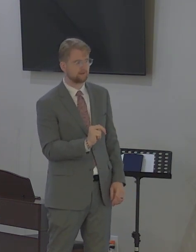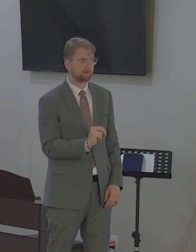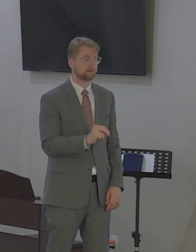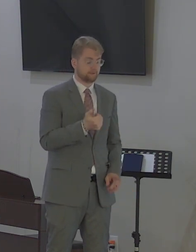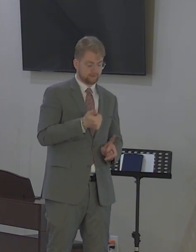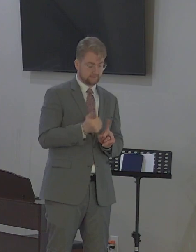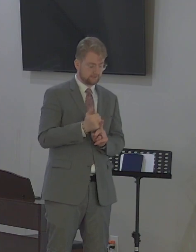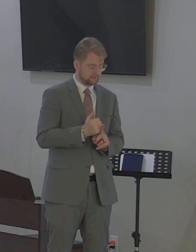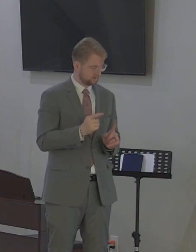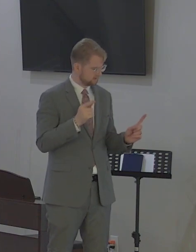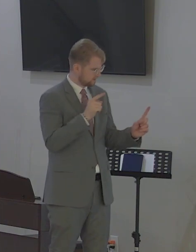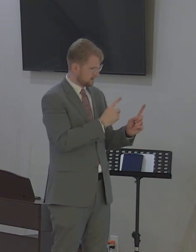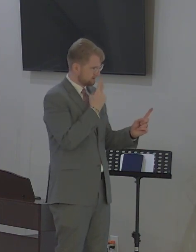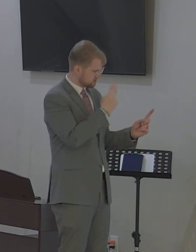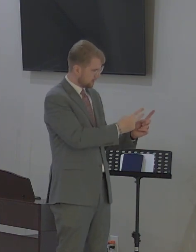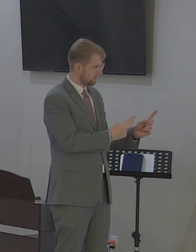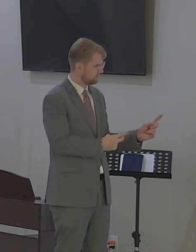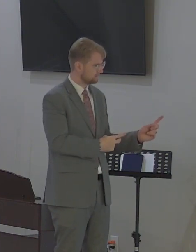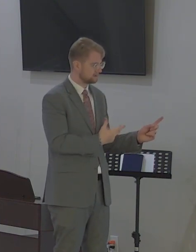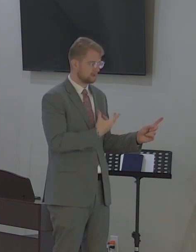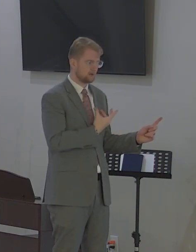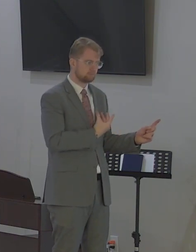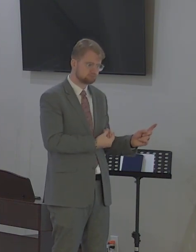and he saw him, and he had what?